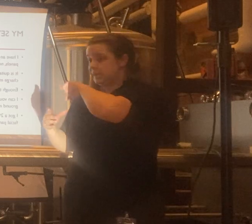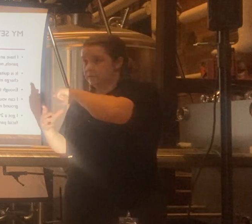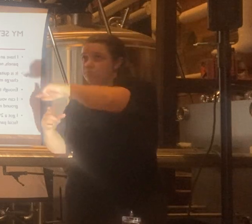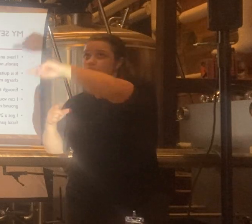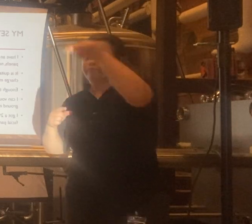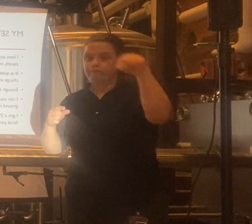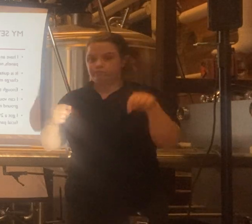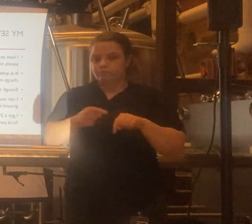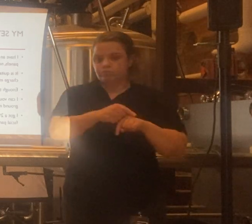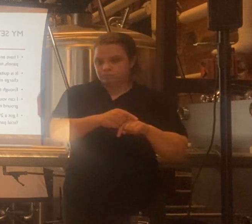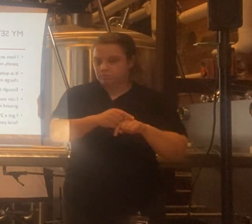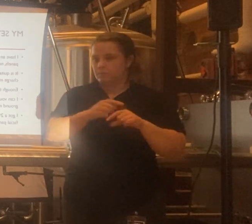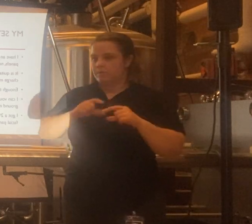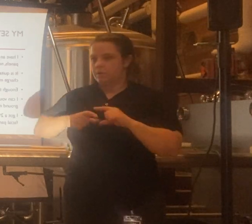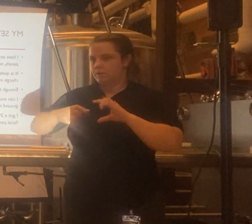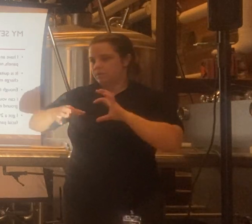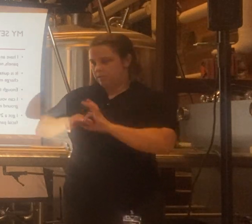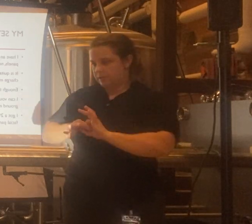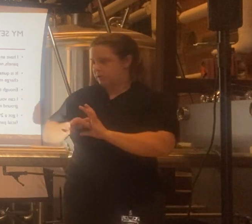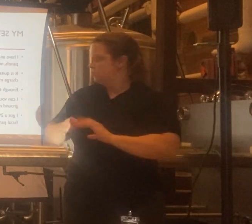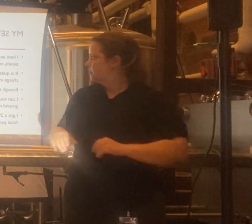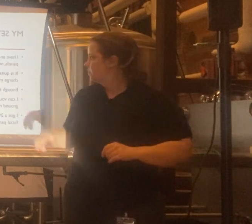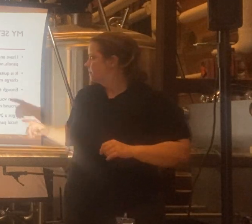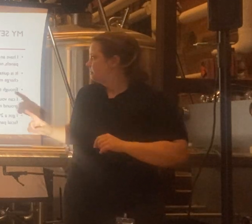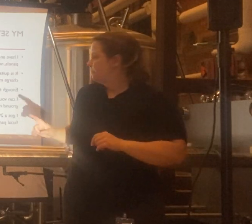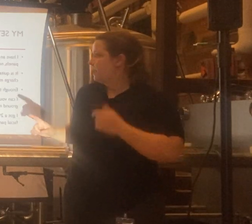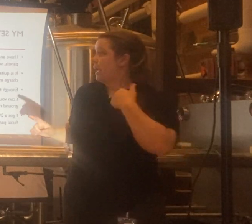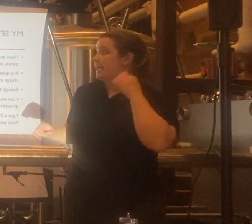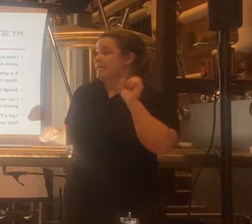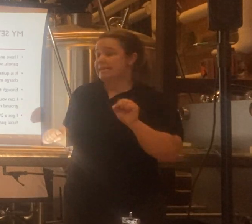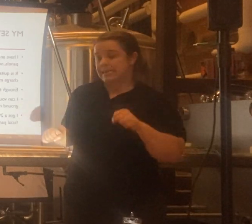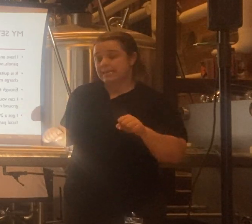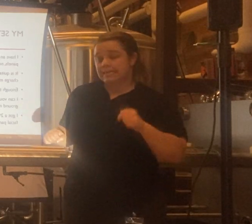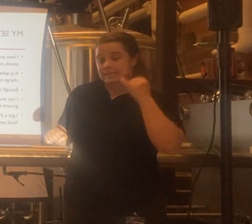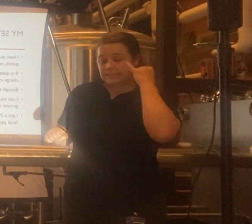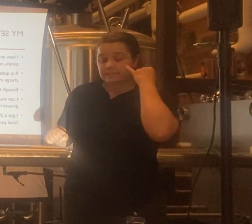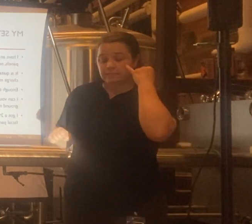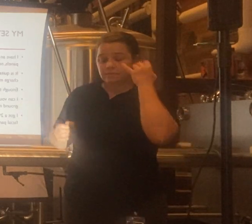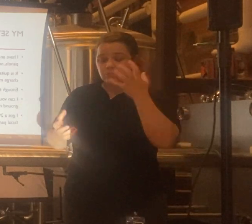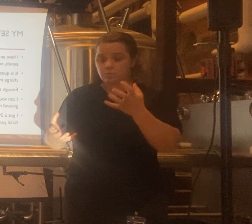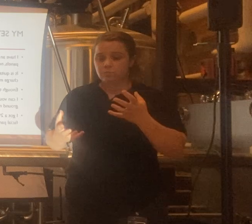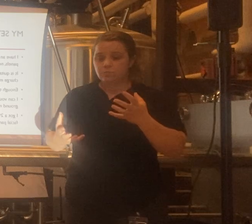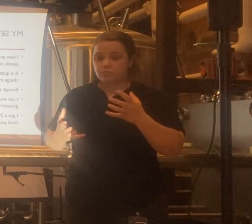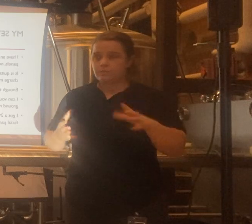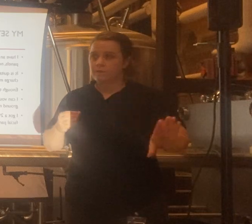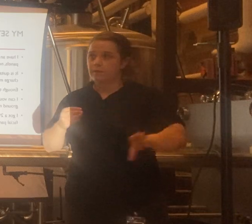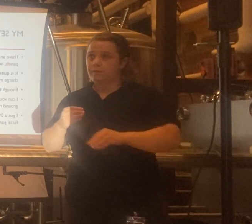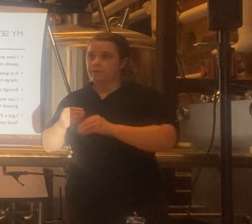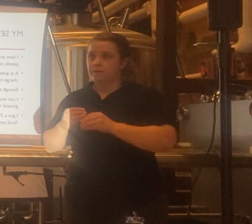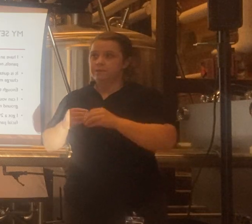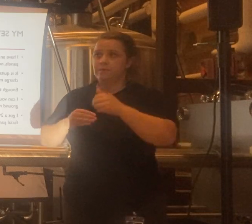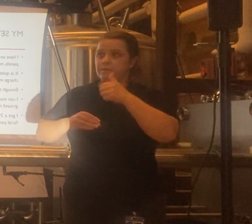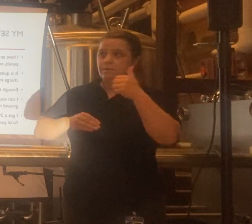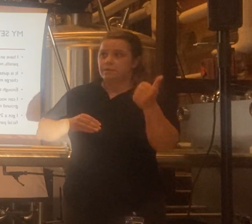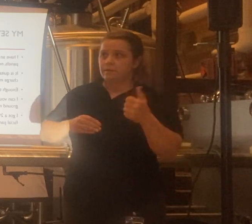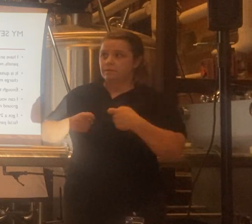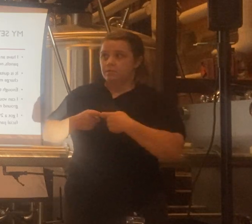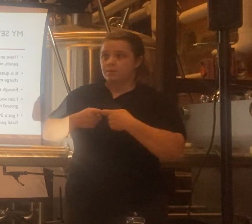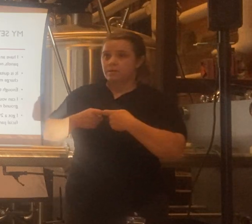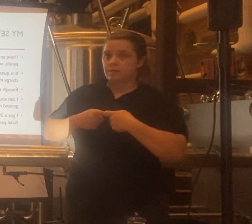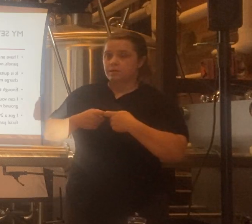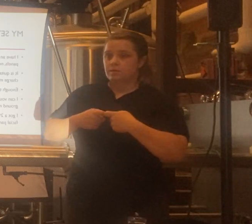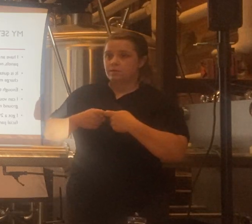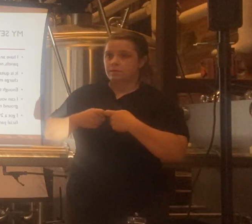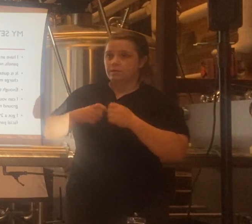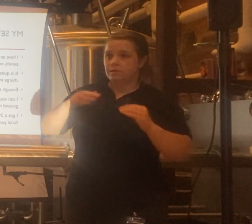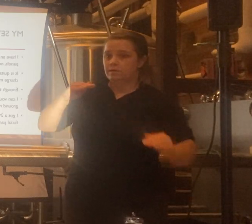that was kind of cool. I can, if I want, add another battery for about $1,300 to get up to